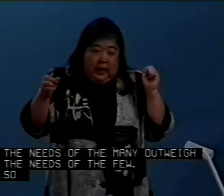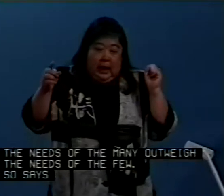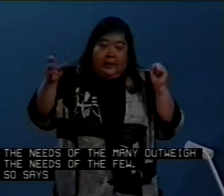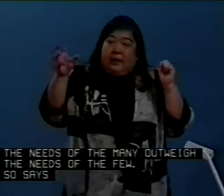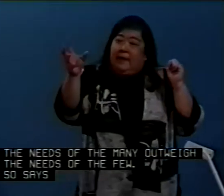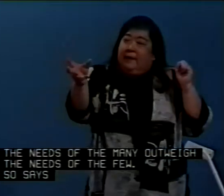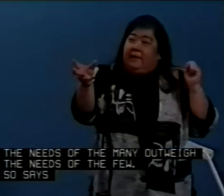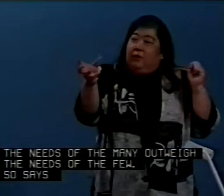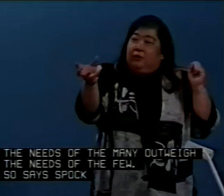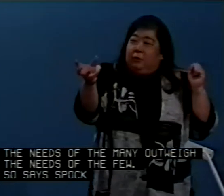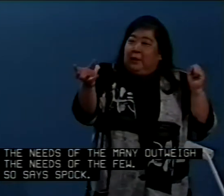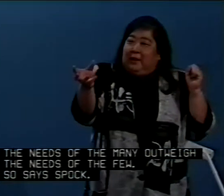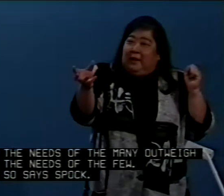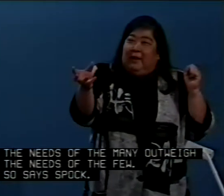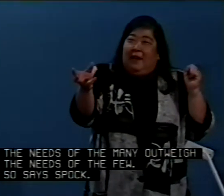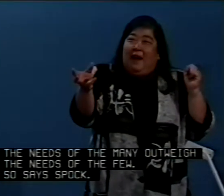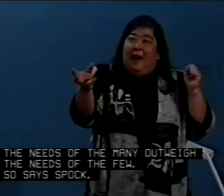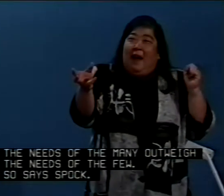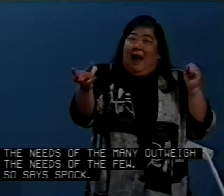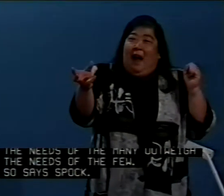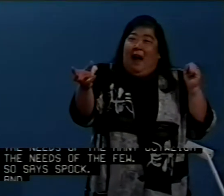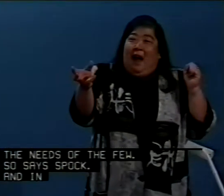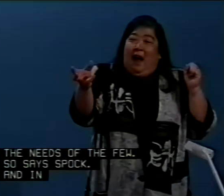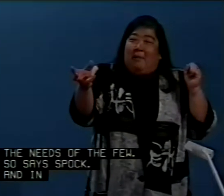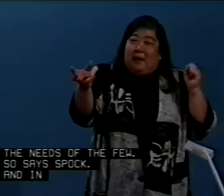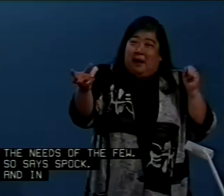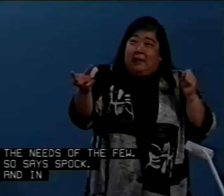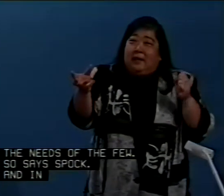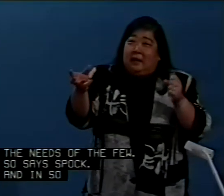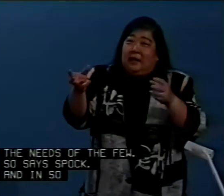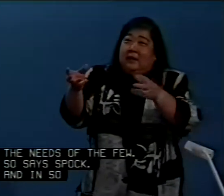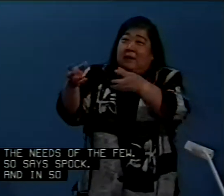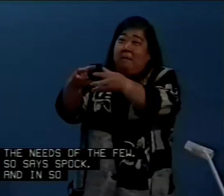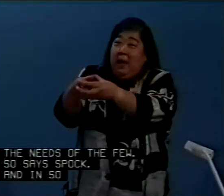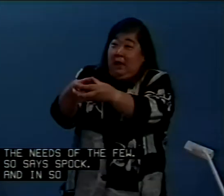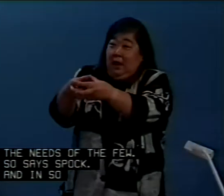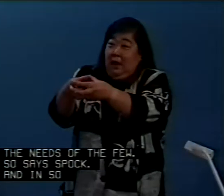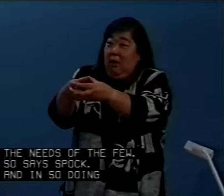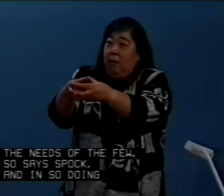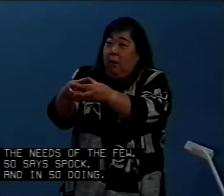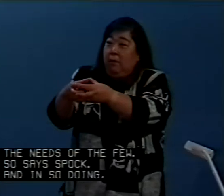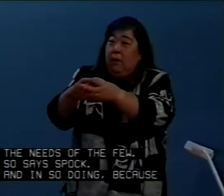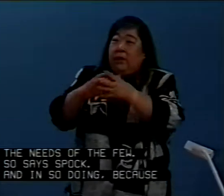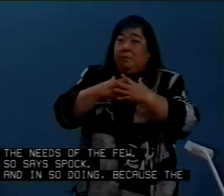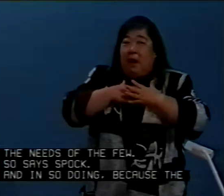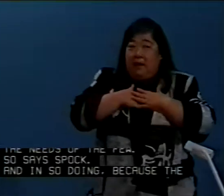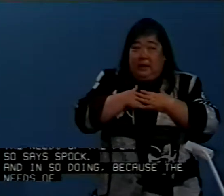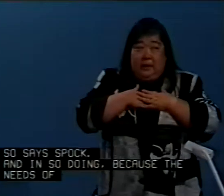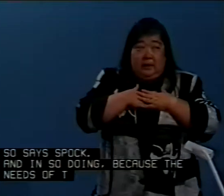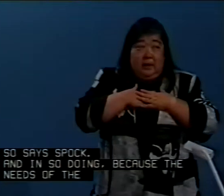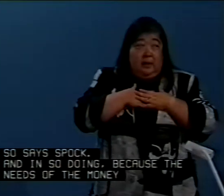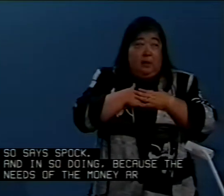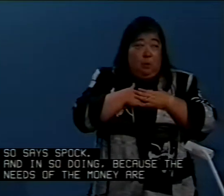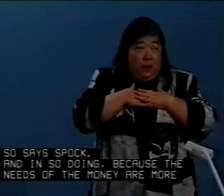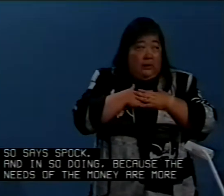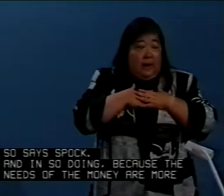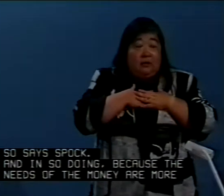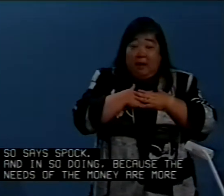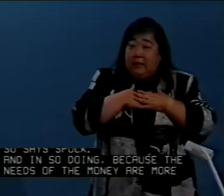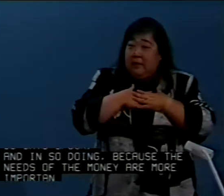And in so doing, because the needs of the many are more important than my needs, then what that translates